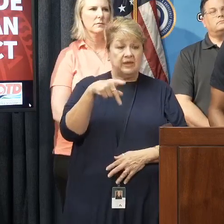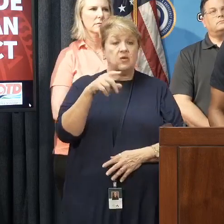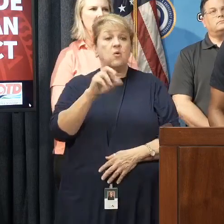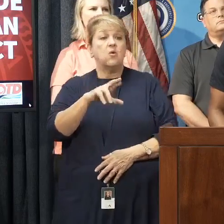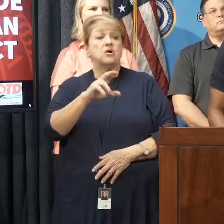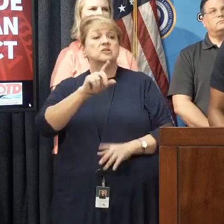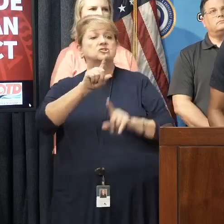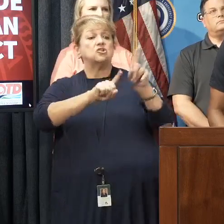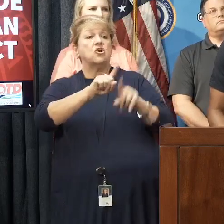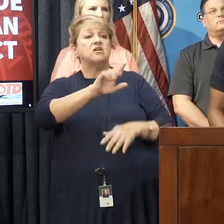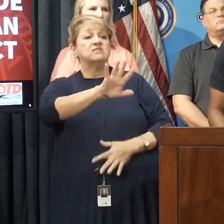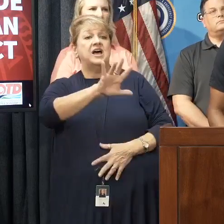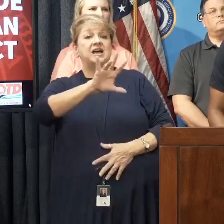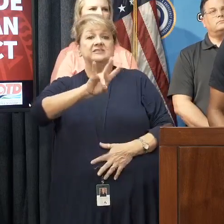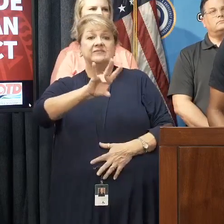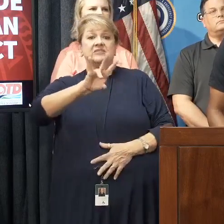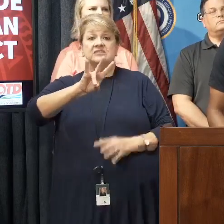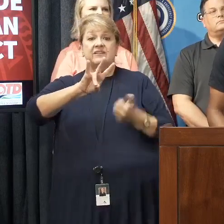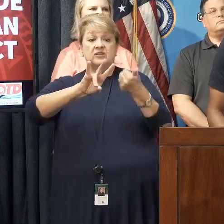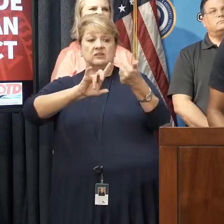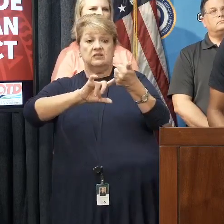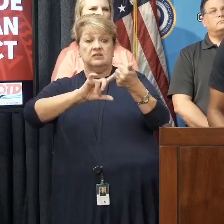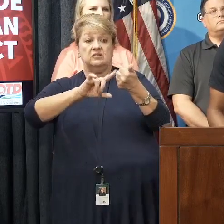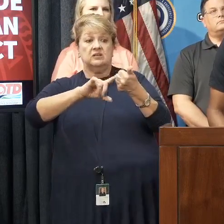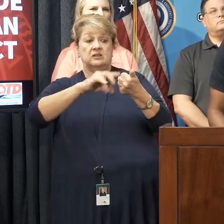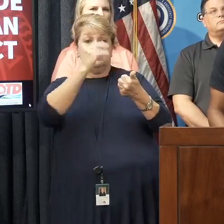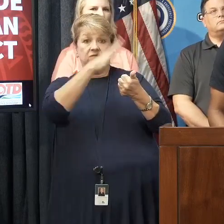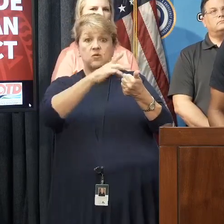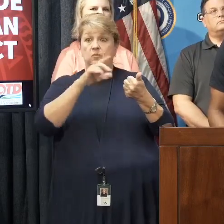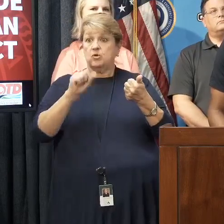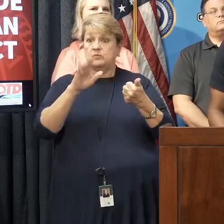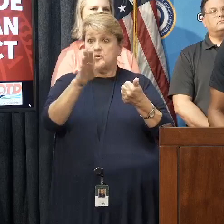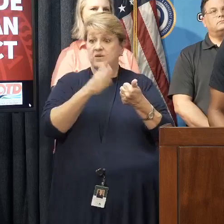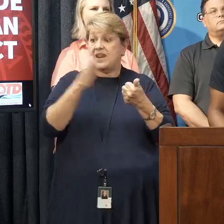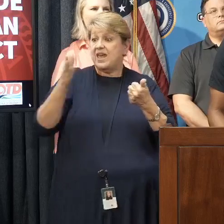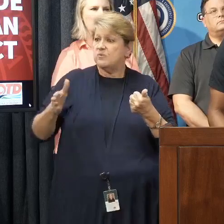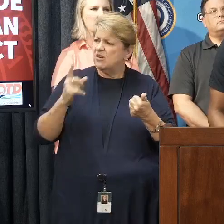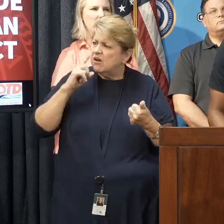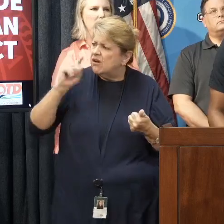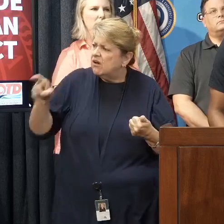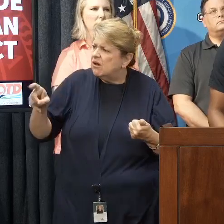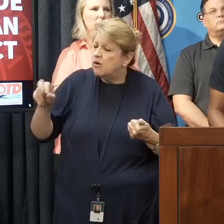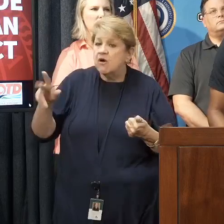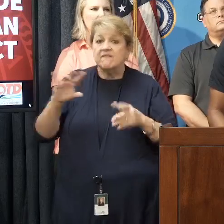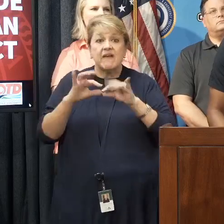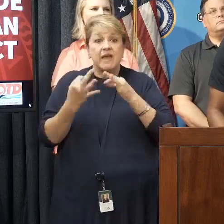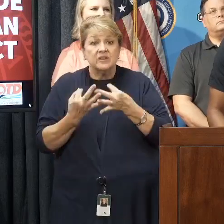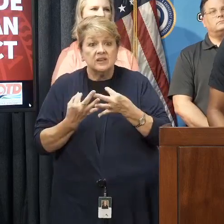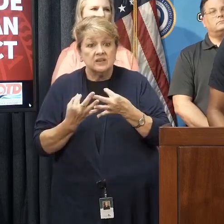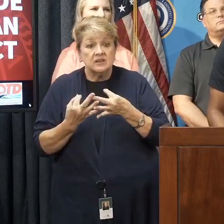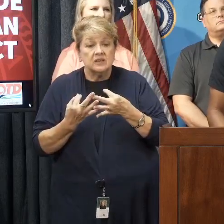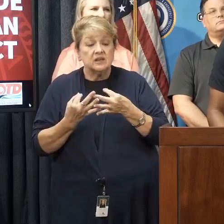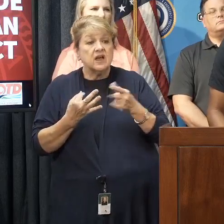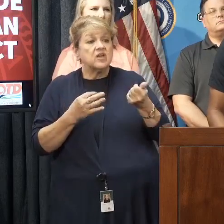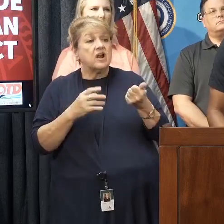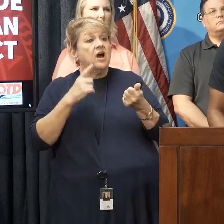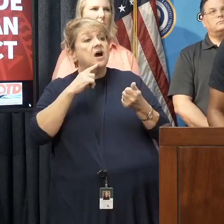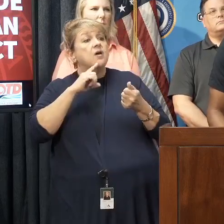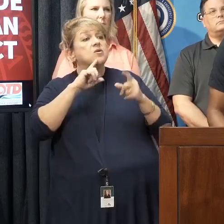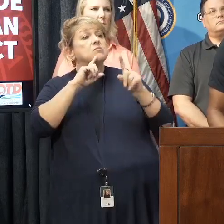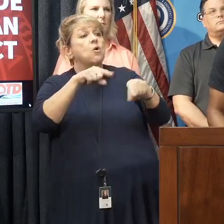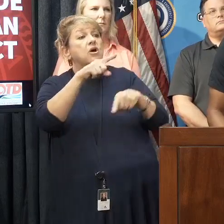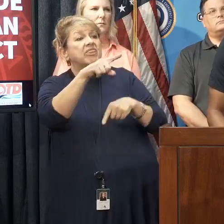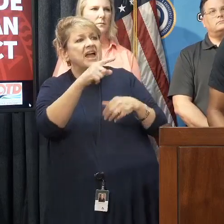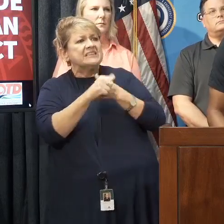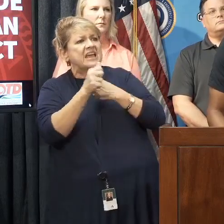and report it immediately. That can be your neighbor, that can be a relative, that can be a family member. So we